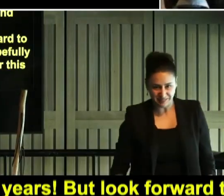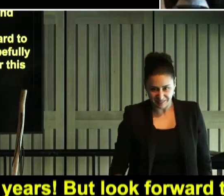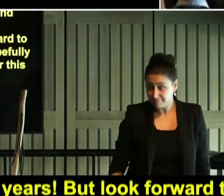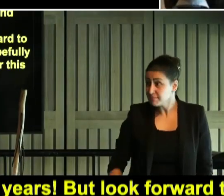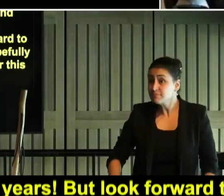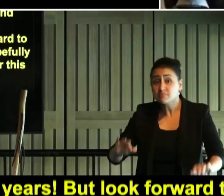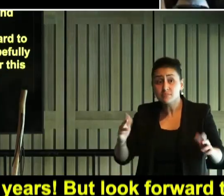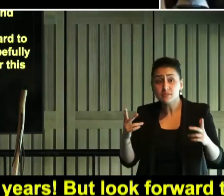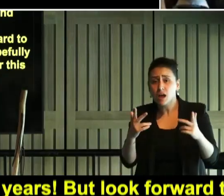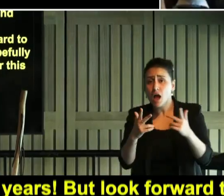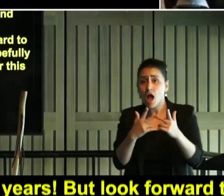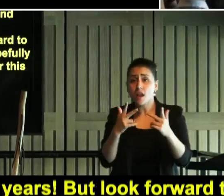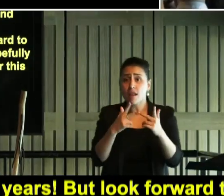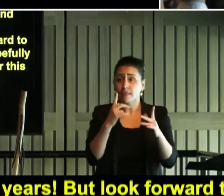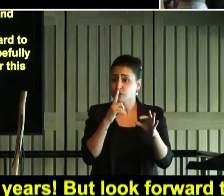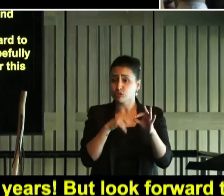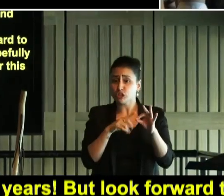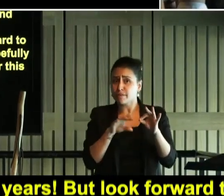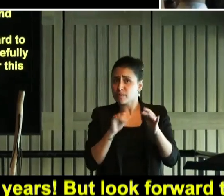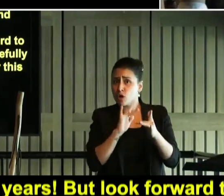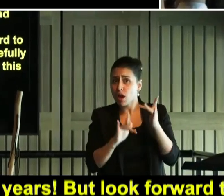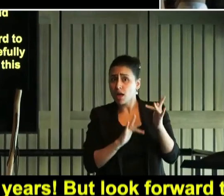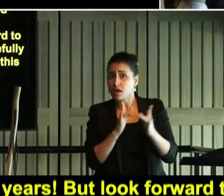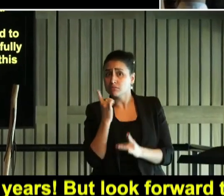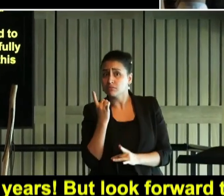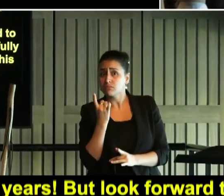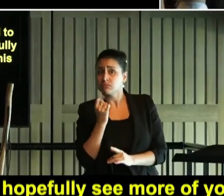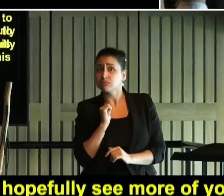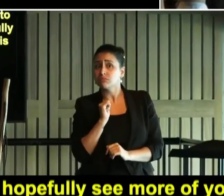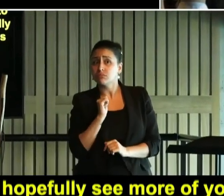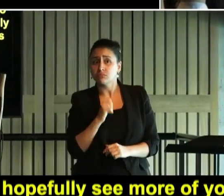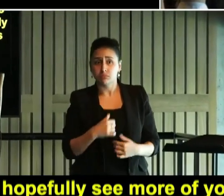Did we have another question from online?